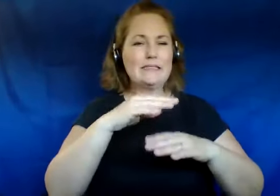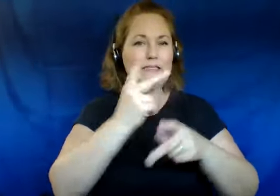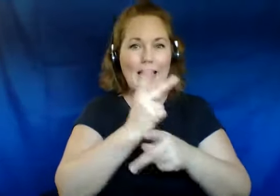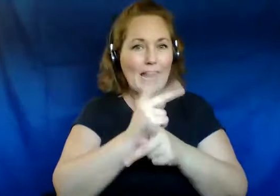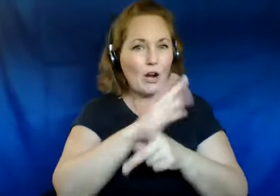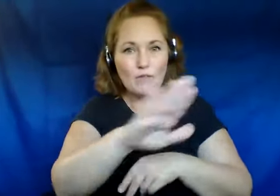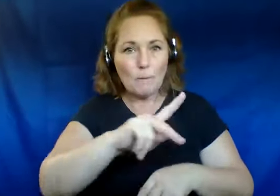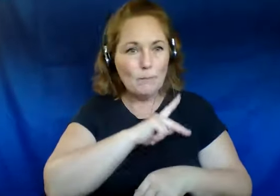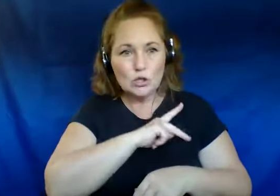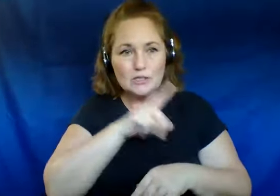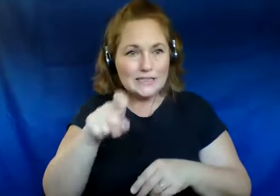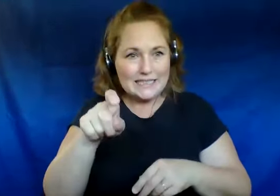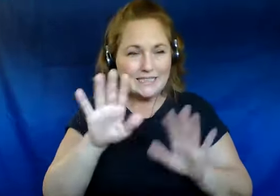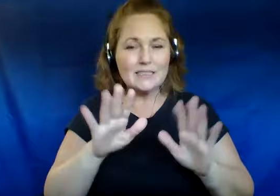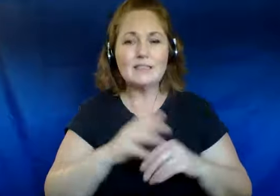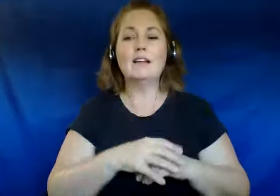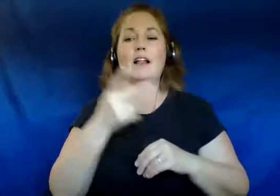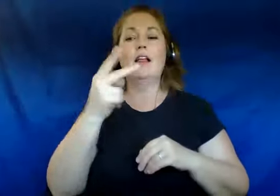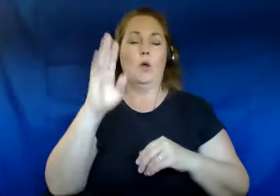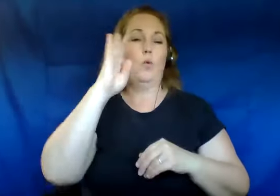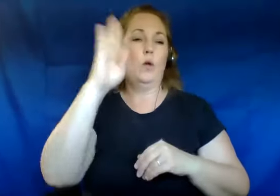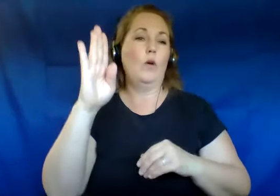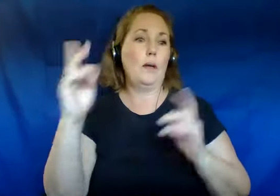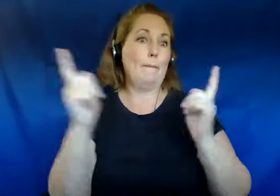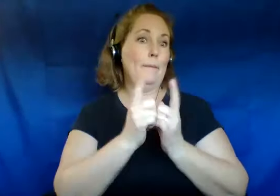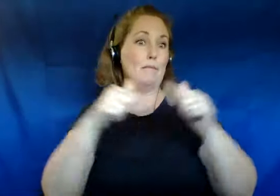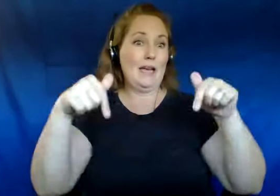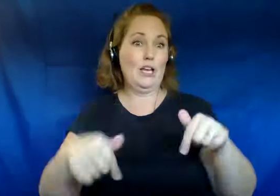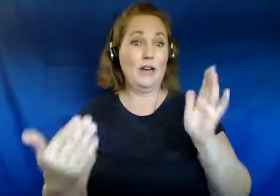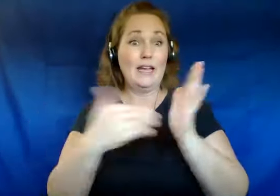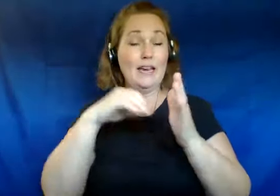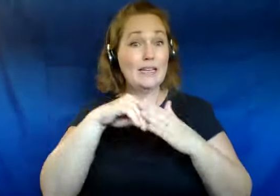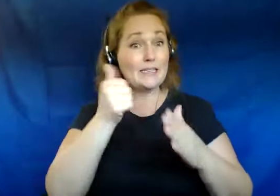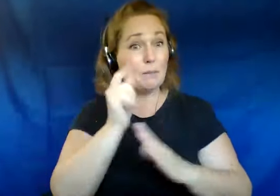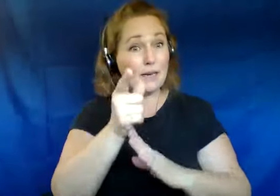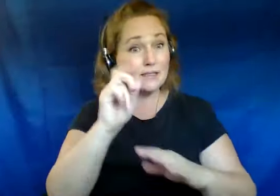need taking place. And we'll meet back here in 10 minutes.